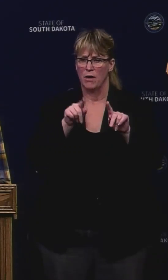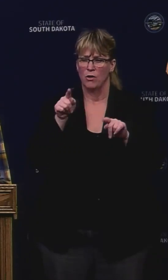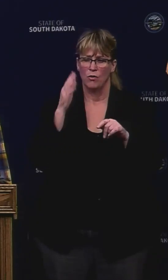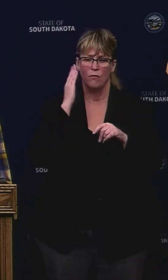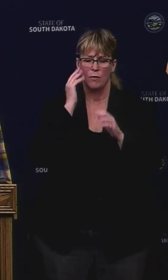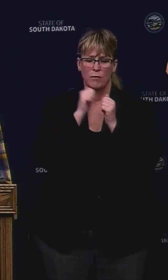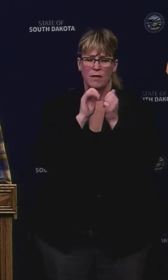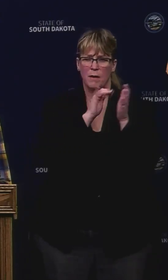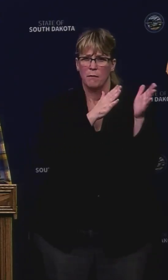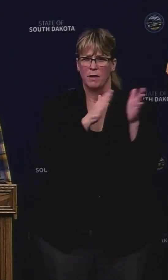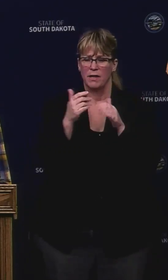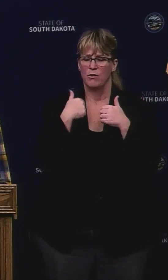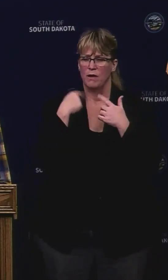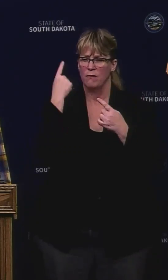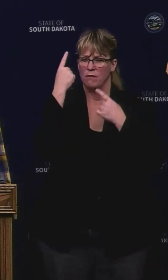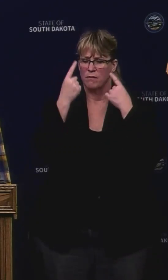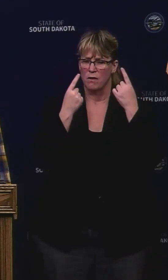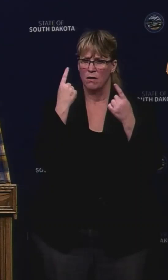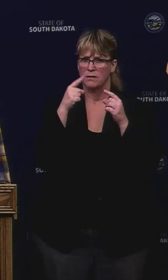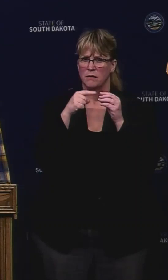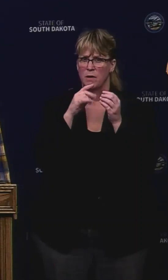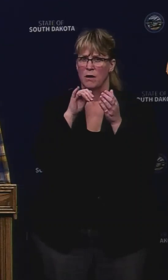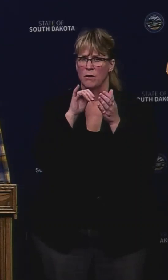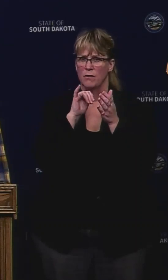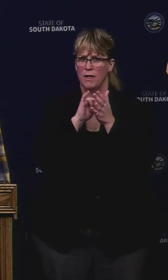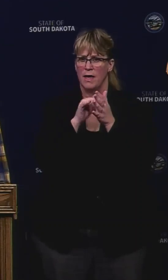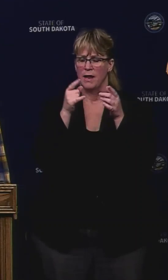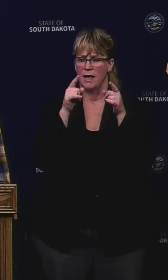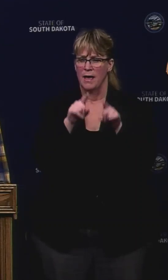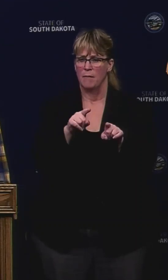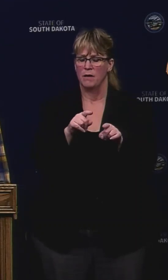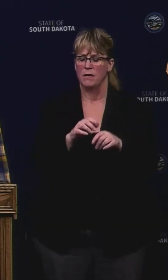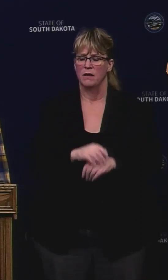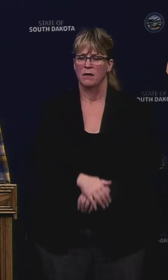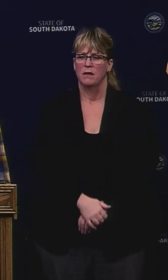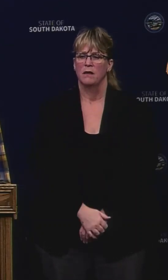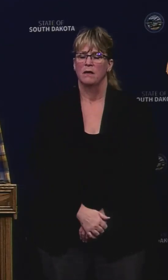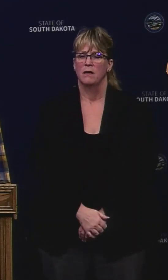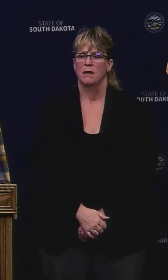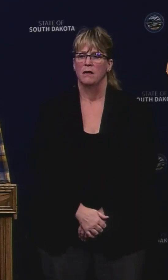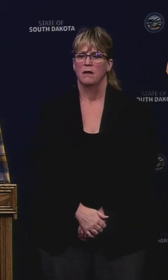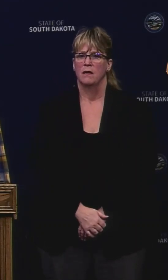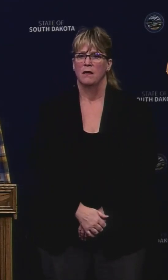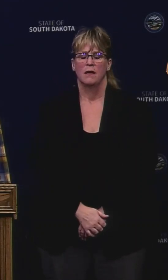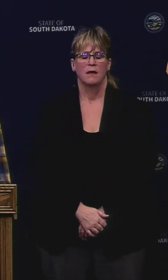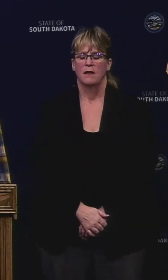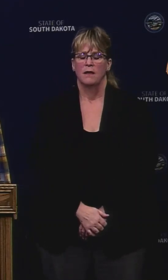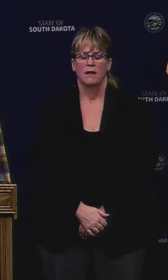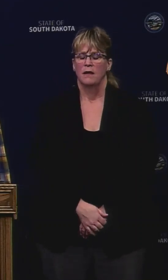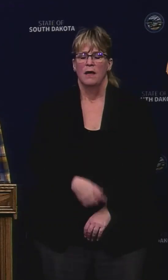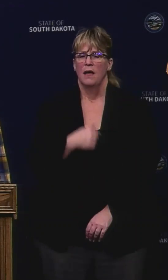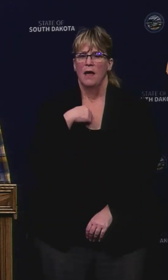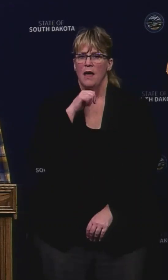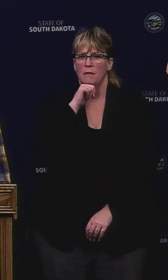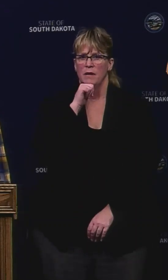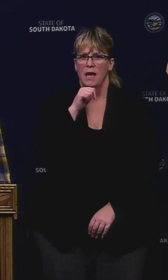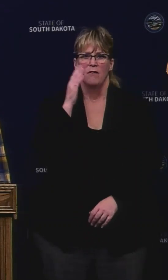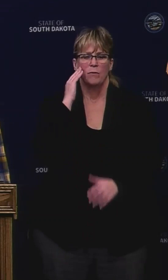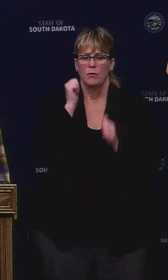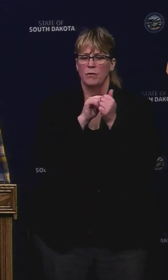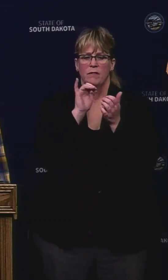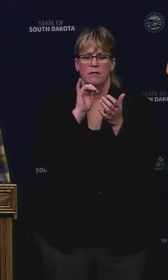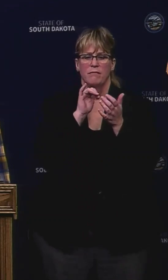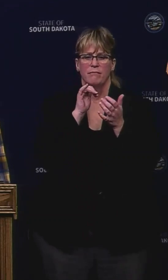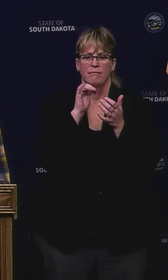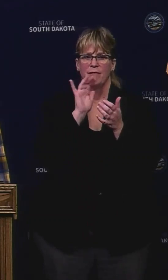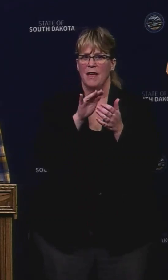plan, and do you have any thoughts on them proceeding at this point? I am not familiar with the details of that